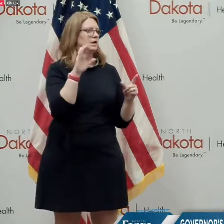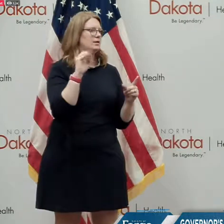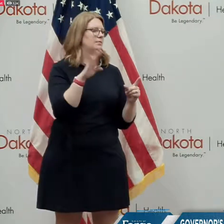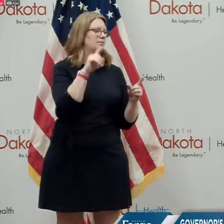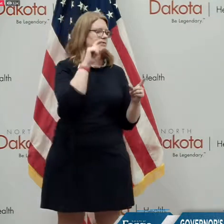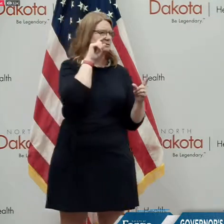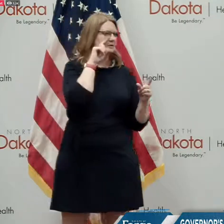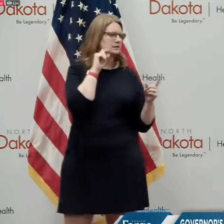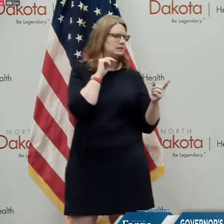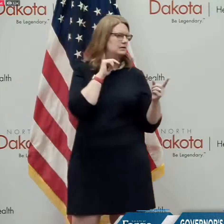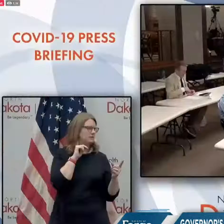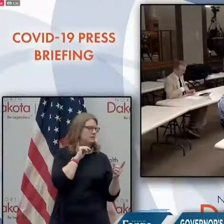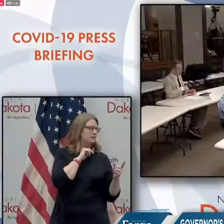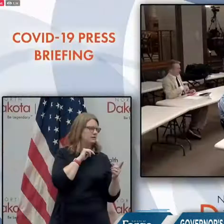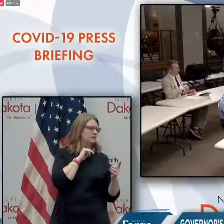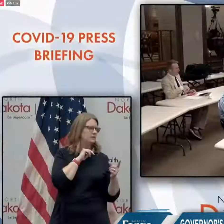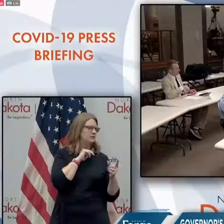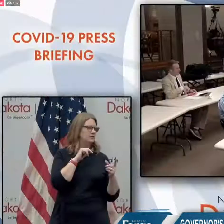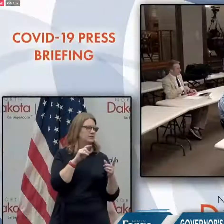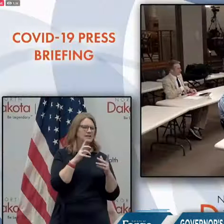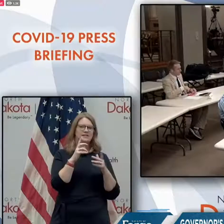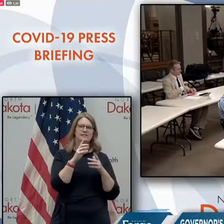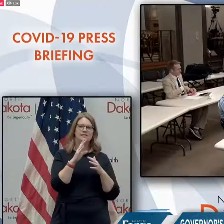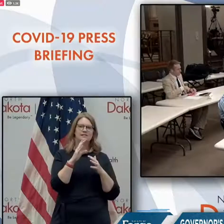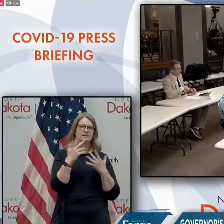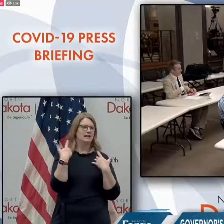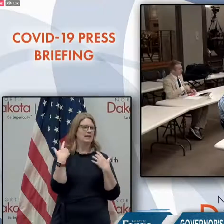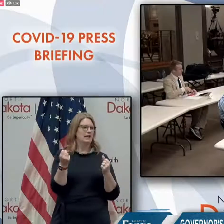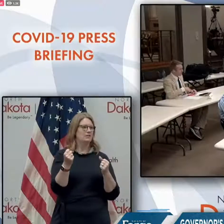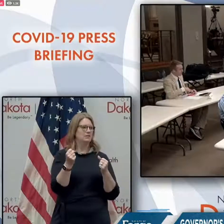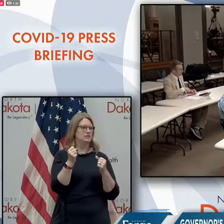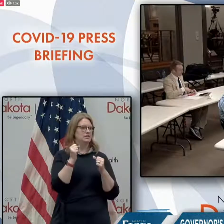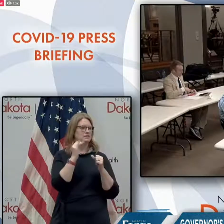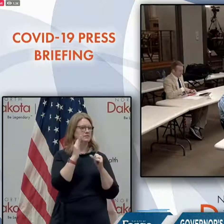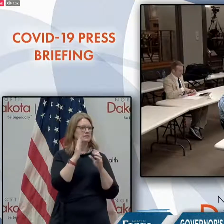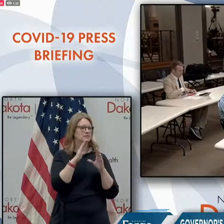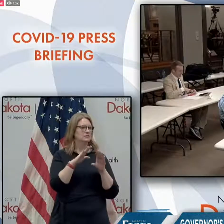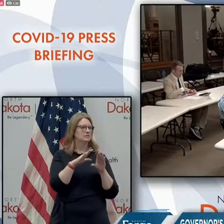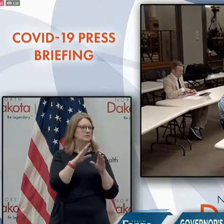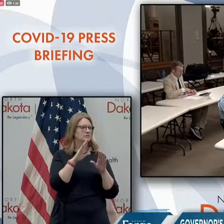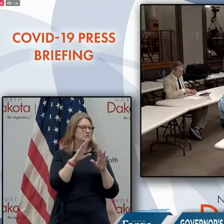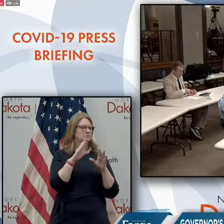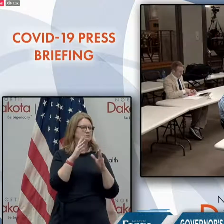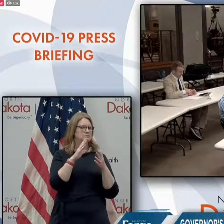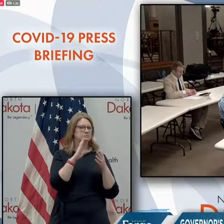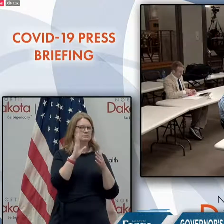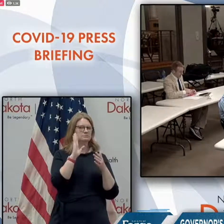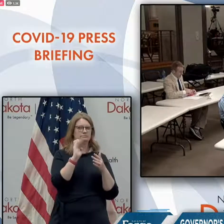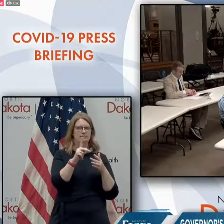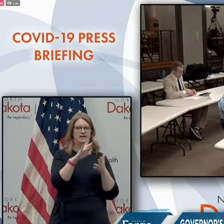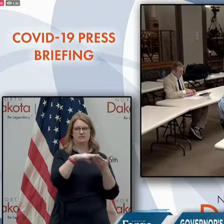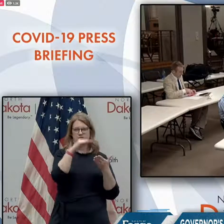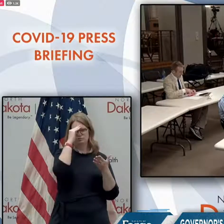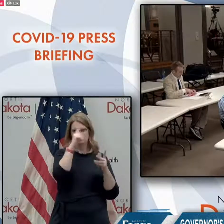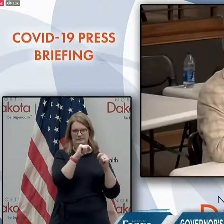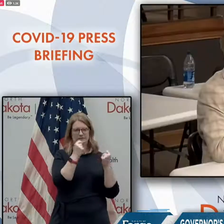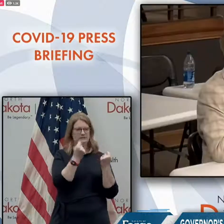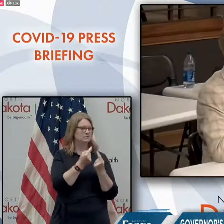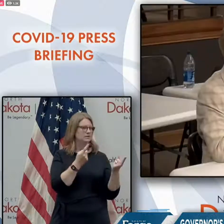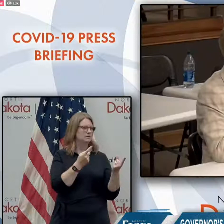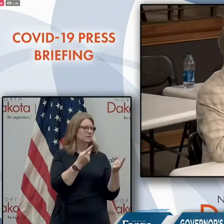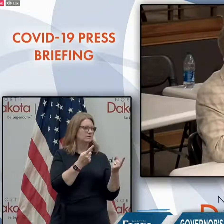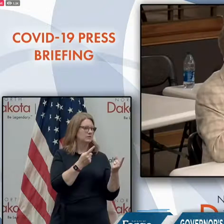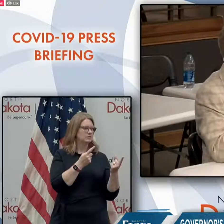For the Healthy Return to Learning team, there's a number of individuals that have to be a part of these teams. Do the school districts have a certain